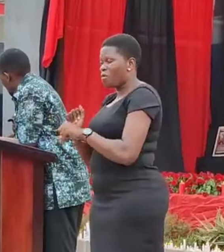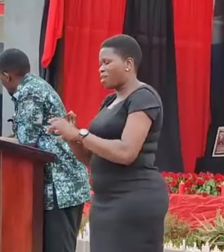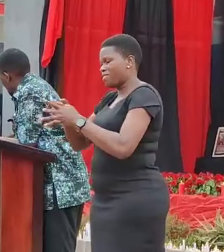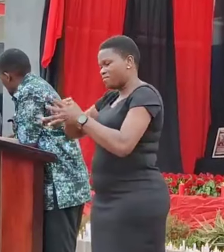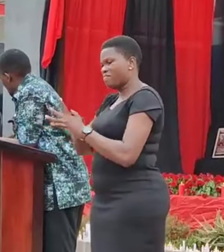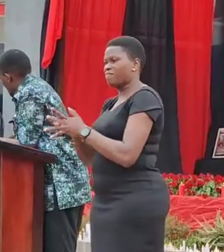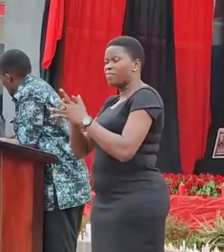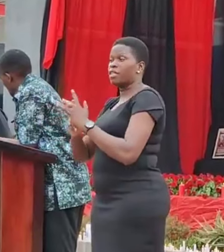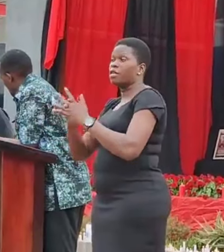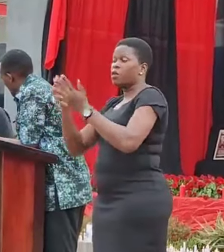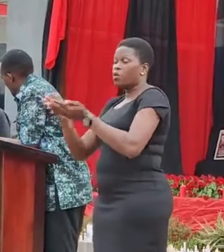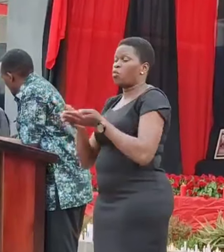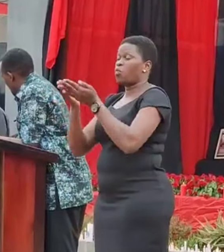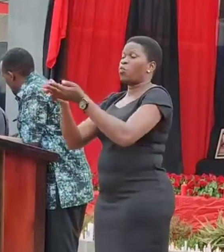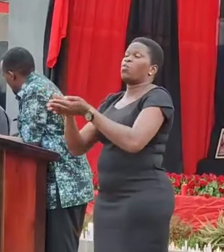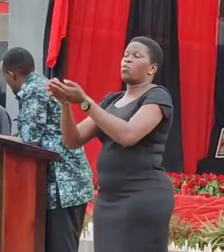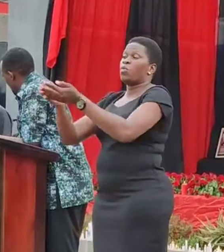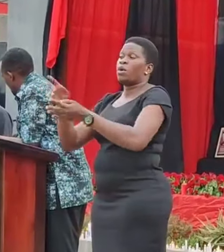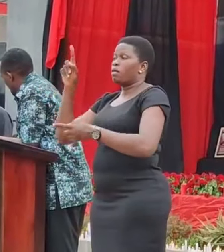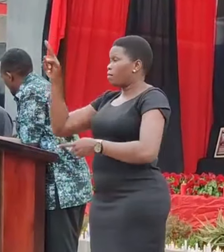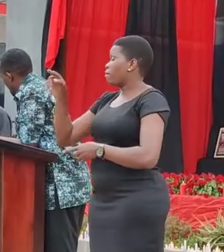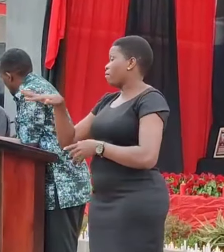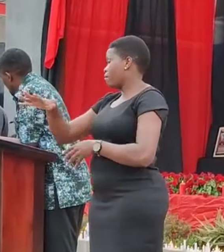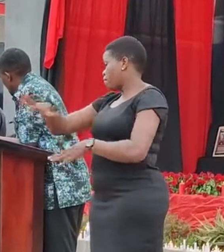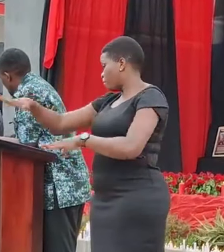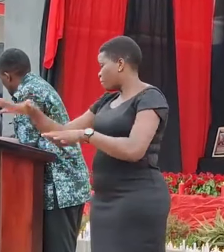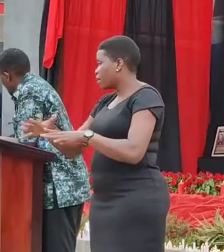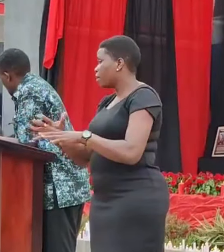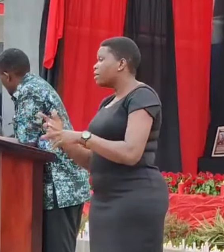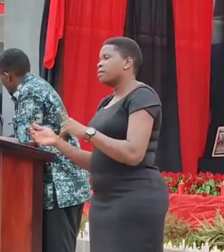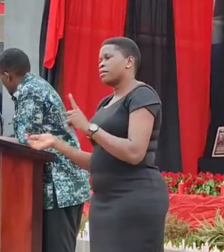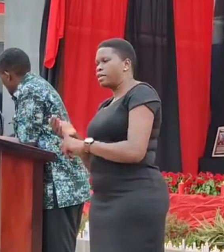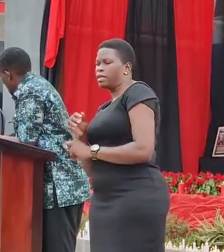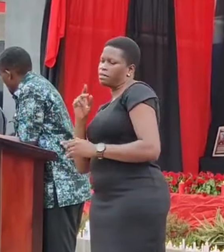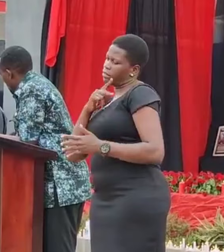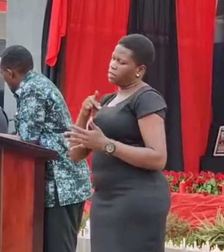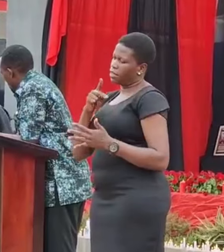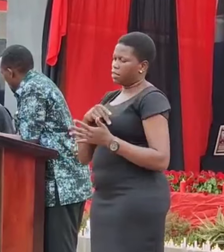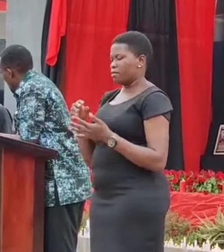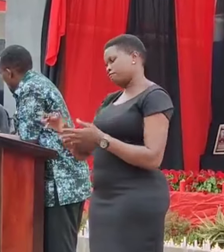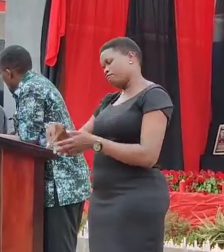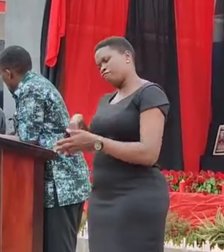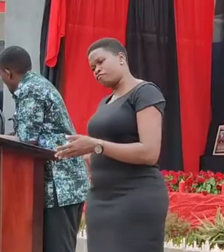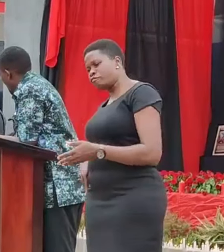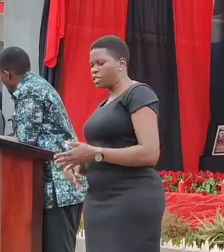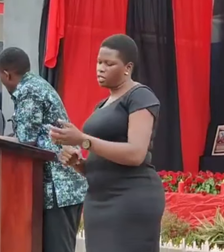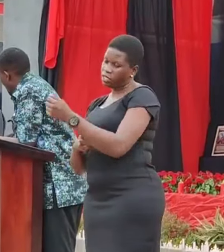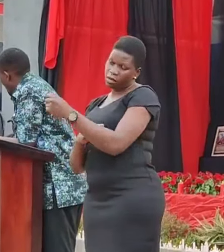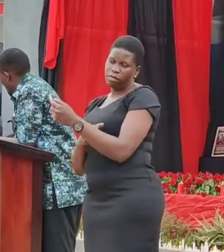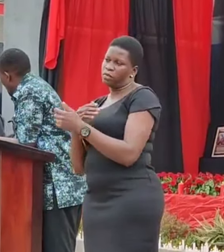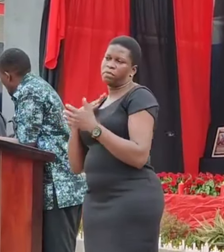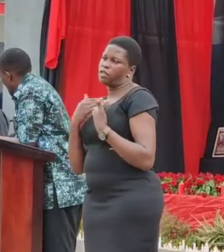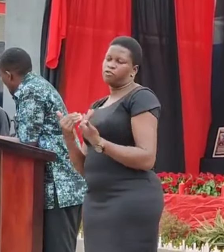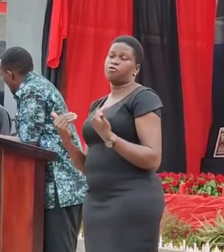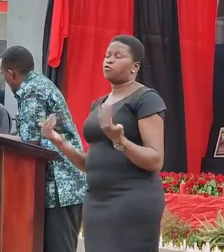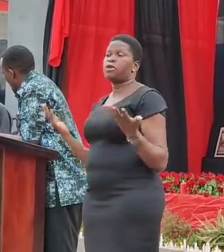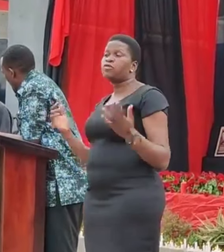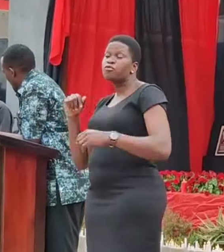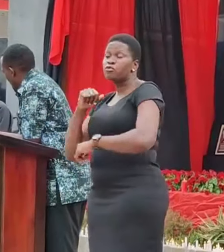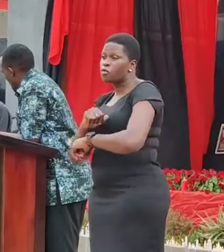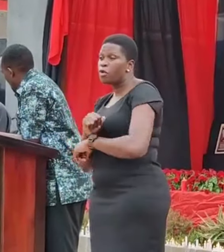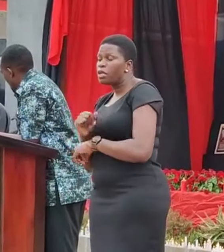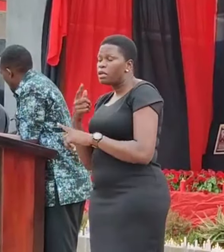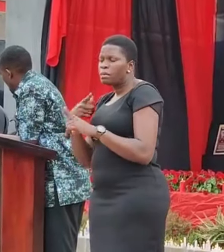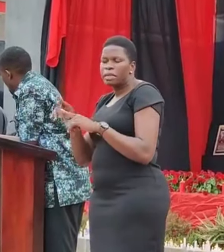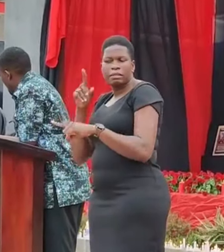okumazzi nakanika yingiriza okumazzi nga mwenfune ejjamba neteeka mu nsawo nensomesaako abaana bange